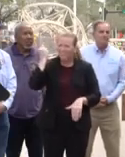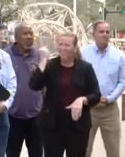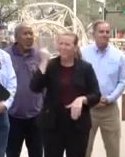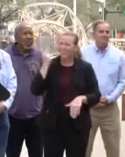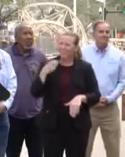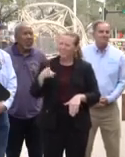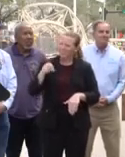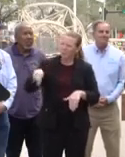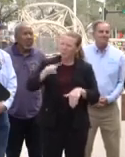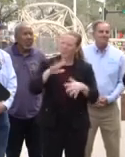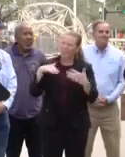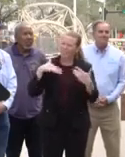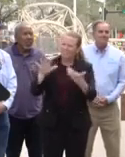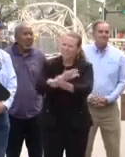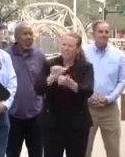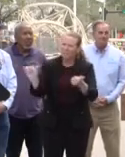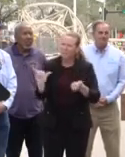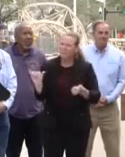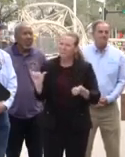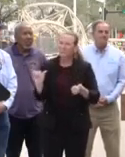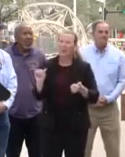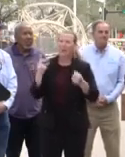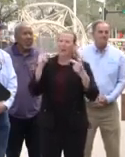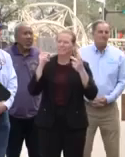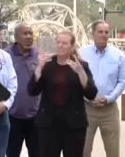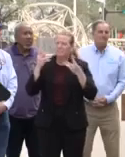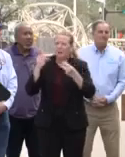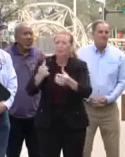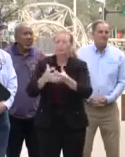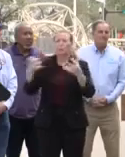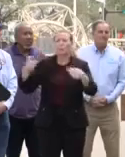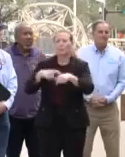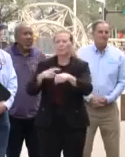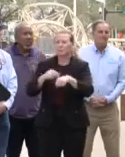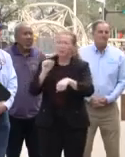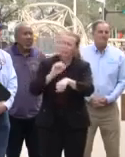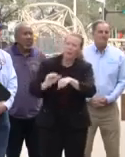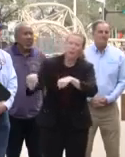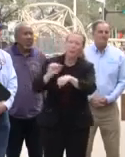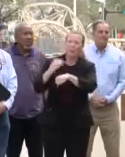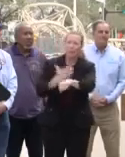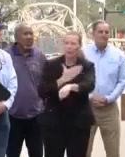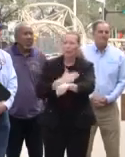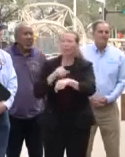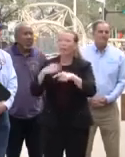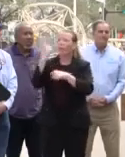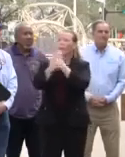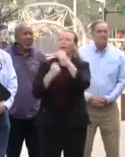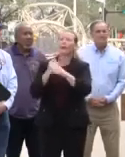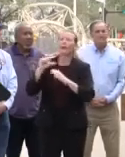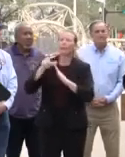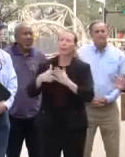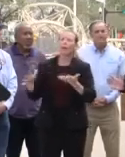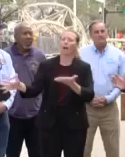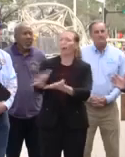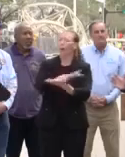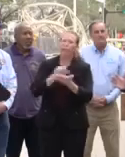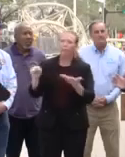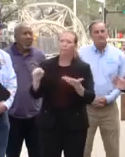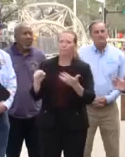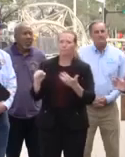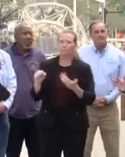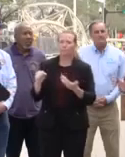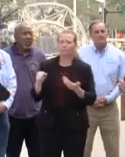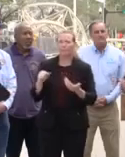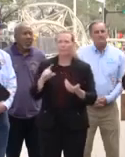had damage. So they spent all this time rebuilding, and then they get hit a year later, and that wipes away. So that is really